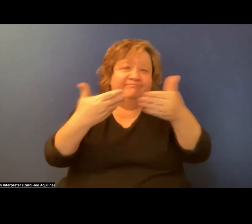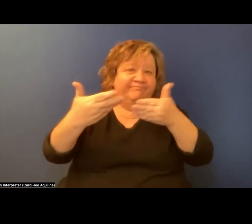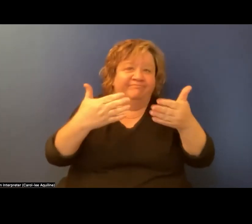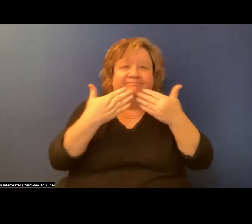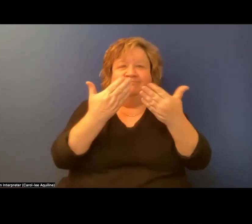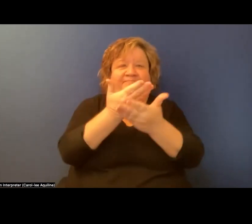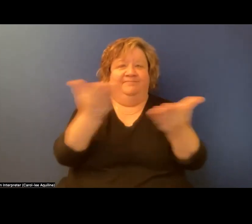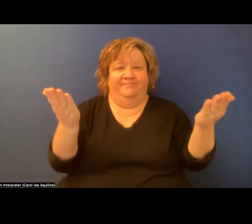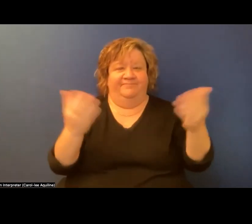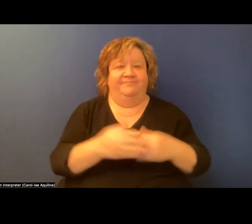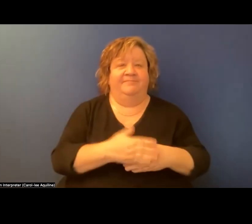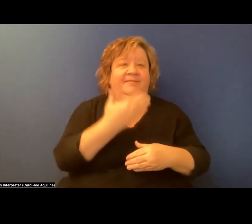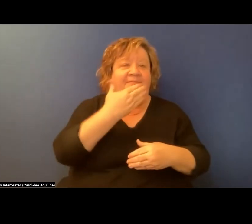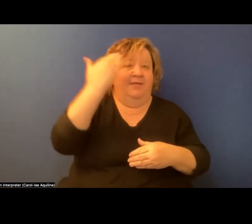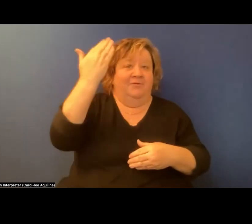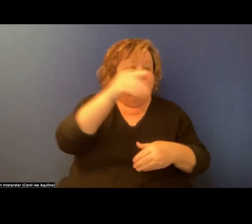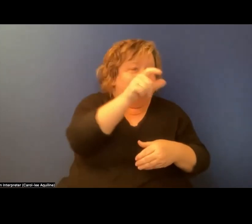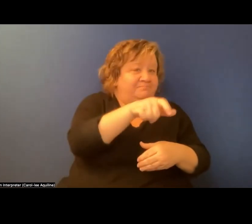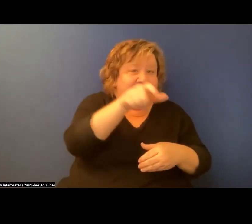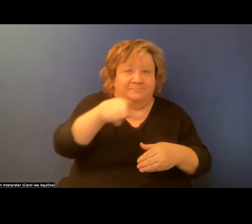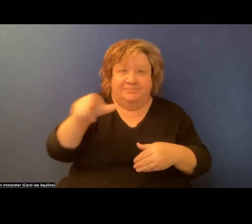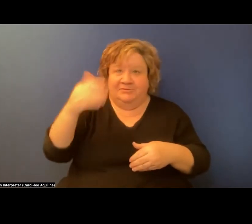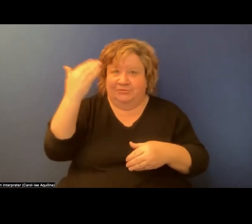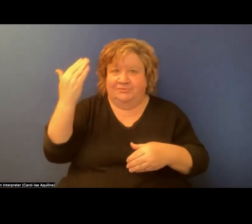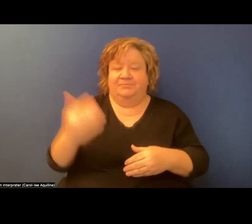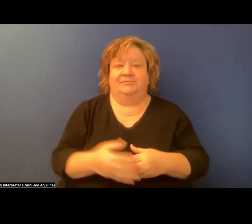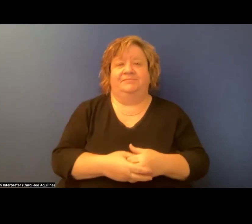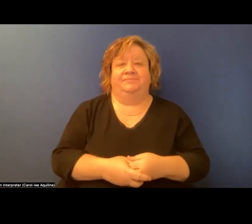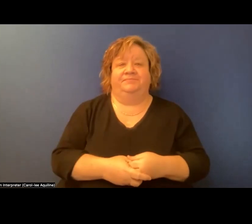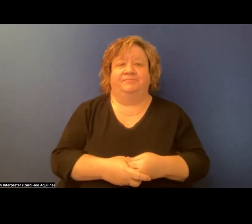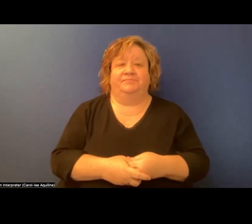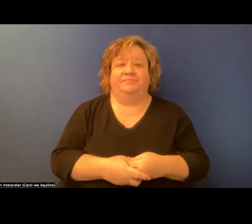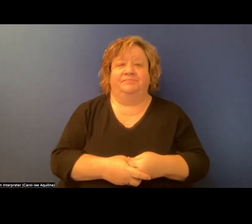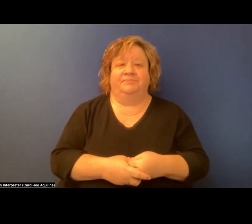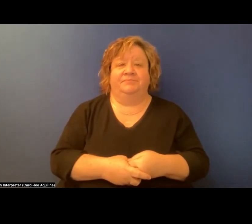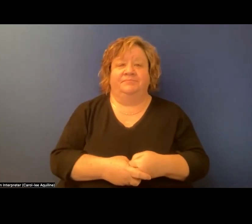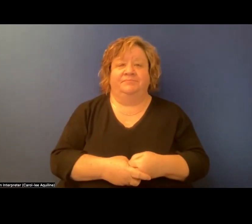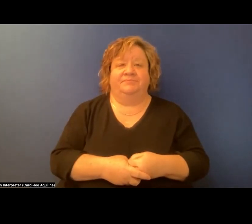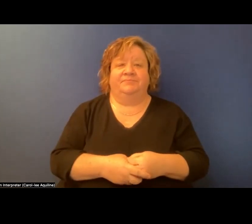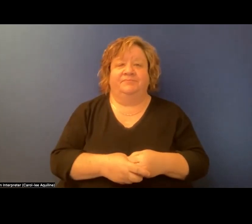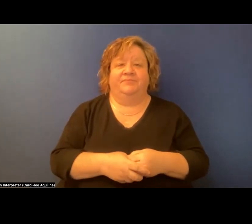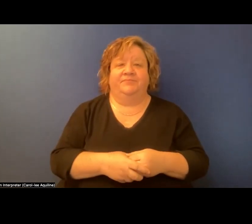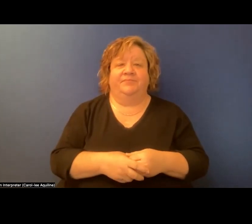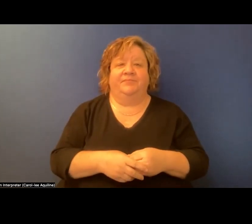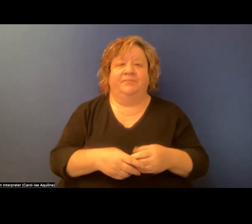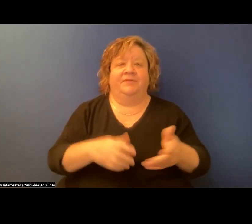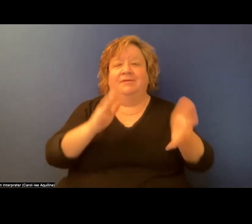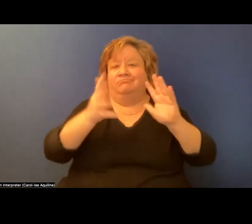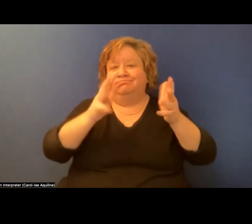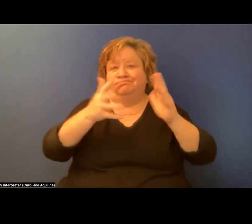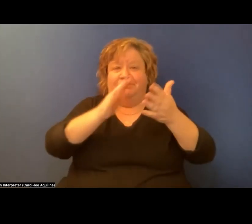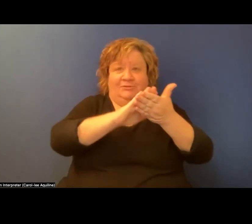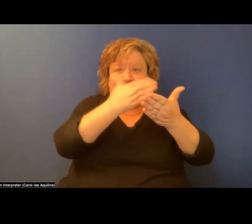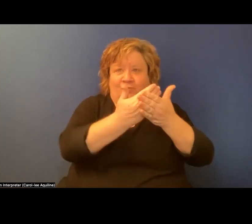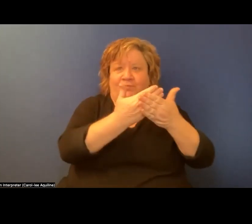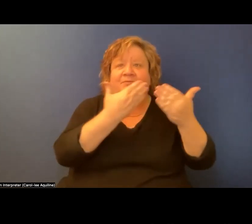speaker, participant, our international chain, interpreters, our closed captioning, and